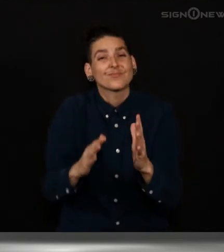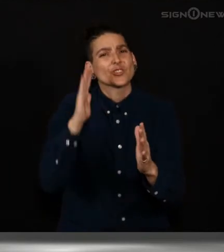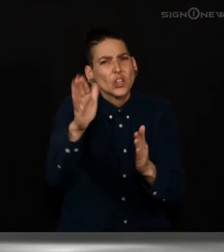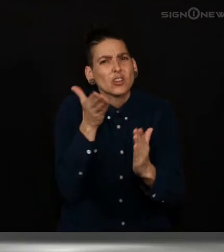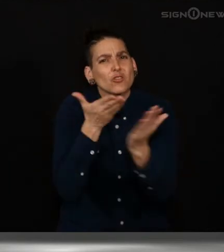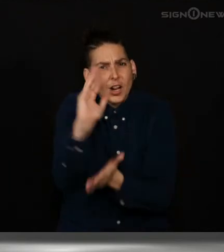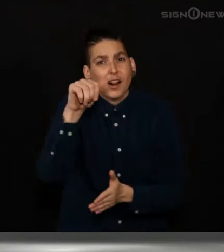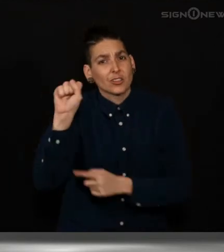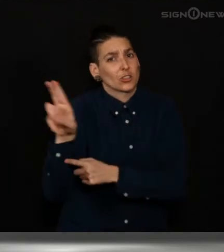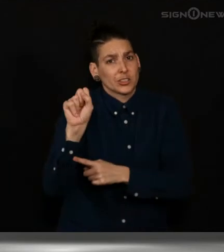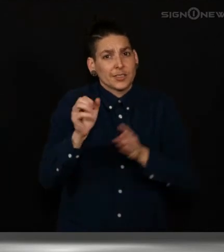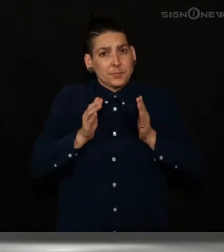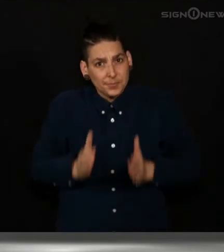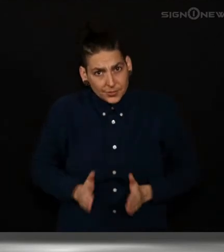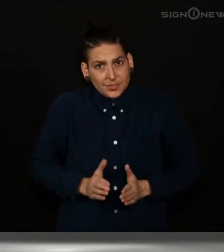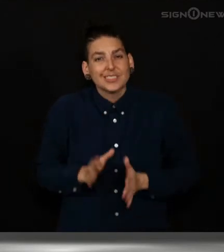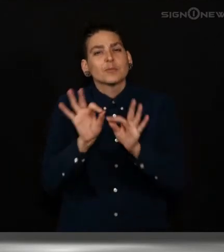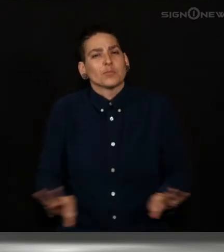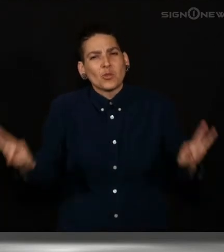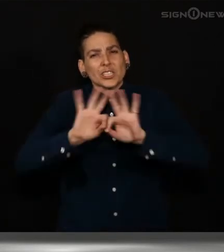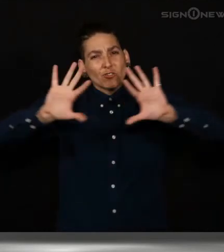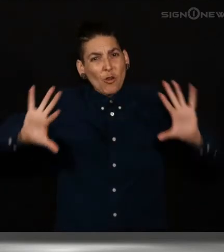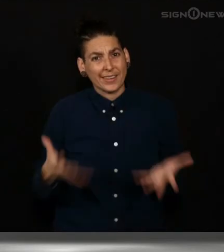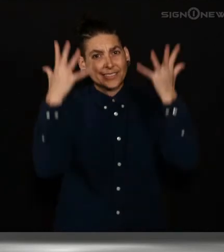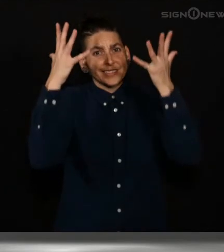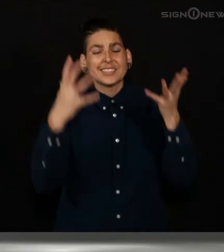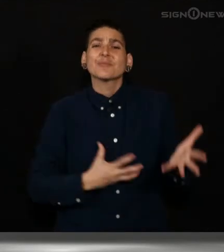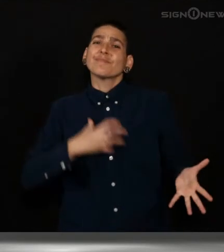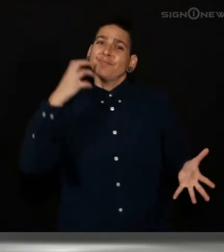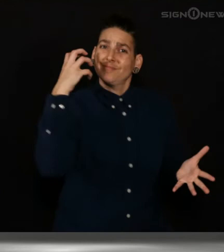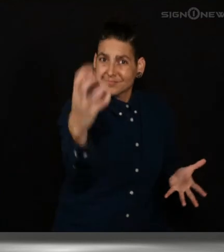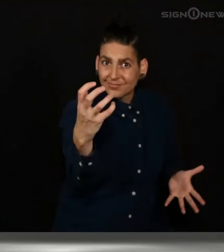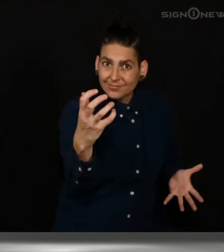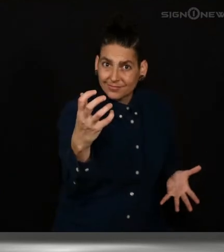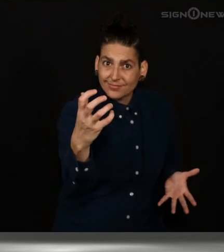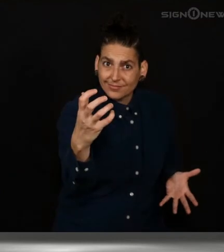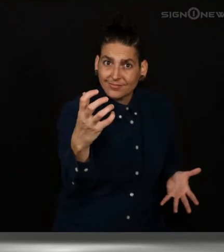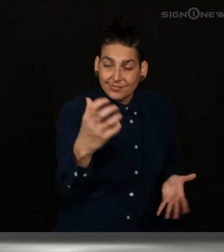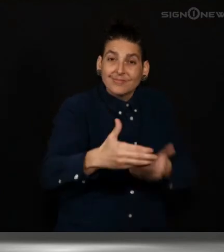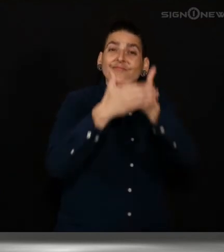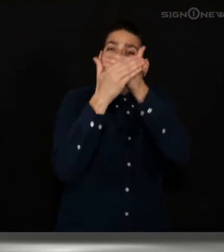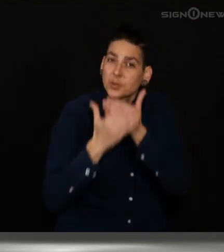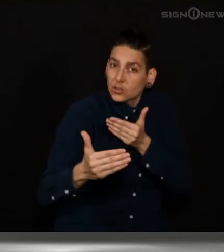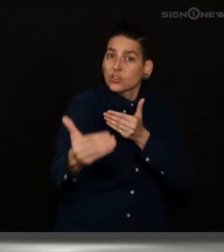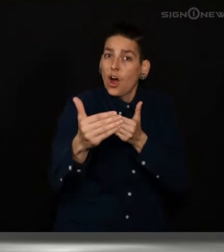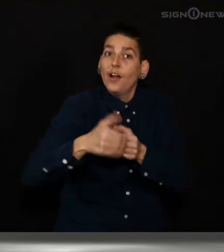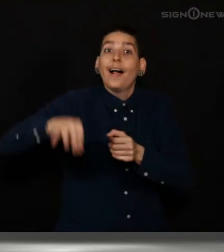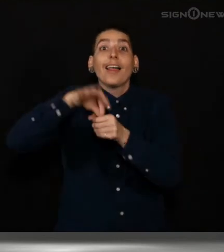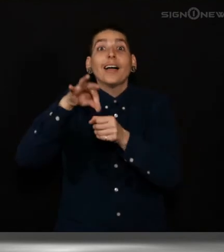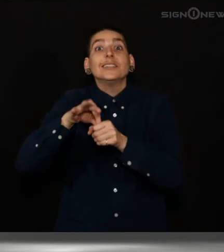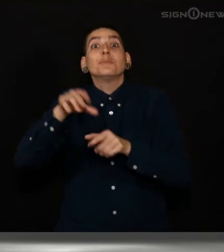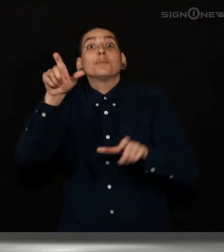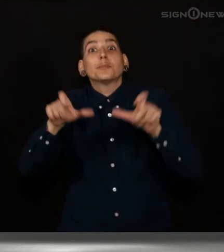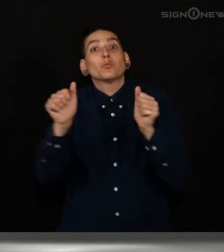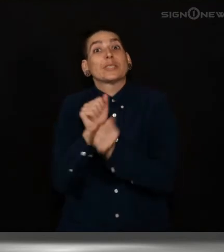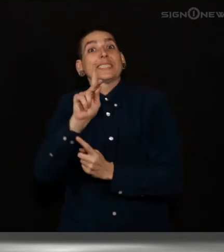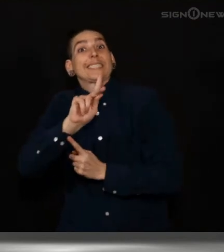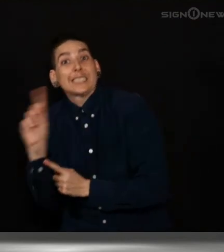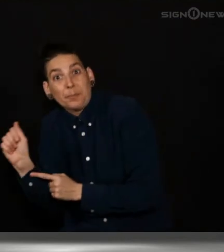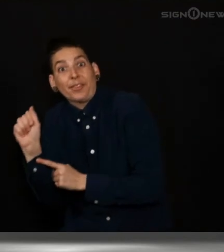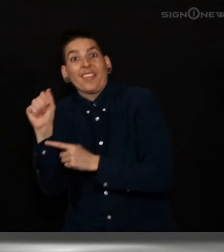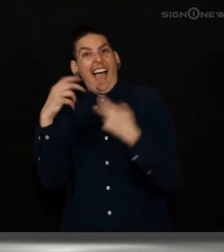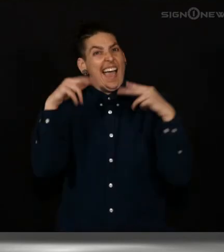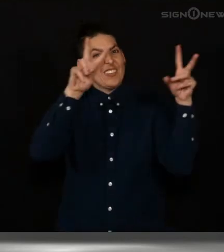citizen, and it is important that you rise up and speak out. From now through Election Day, voters with disabilities who have